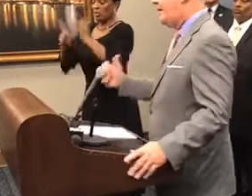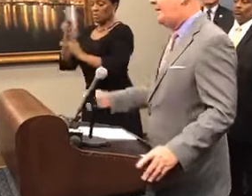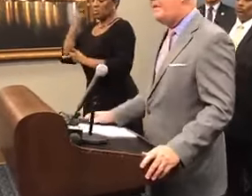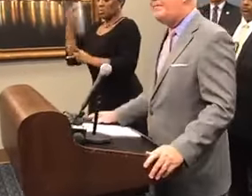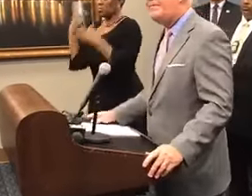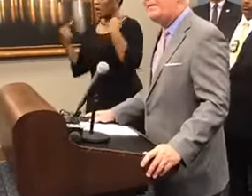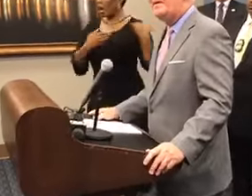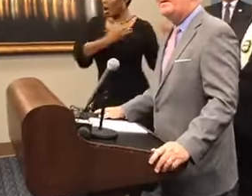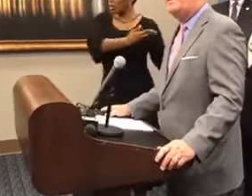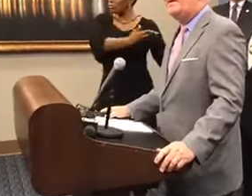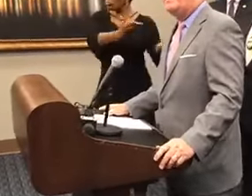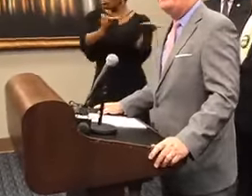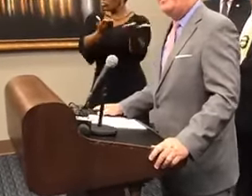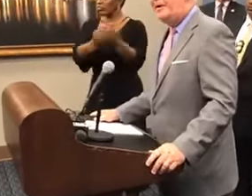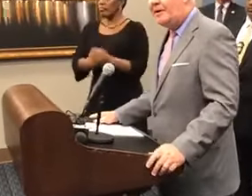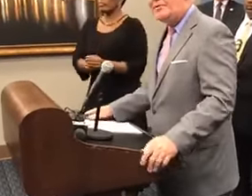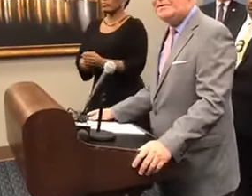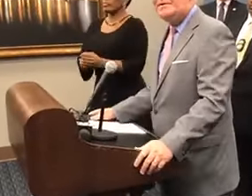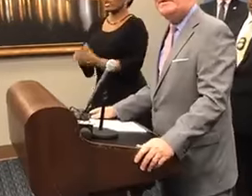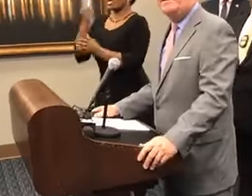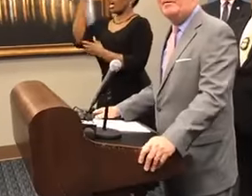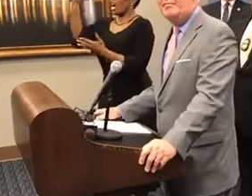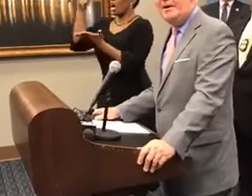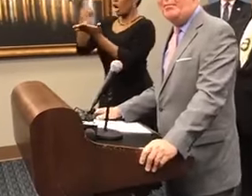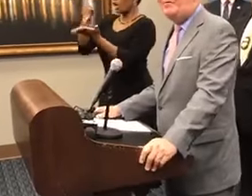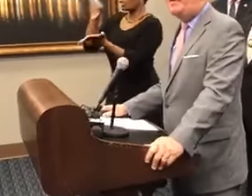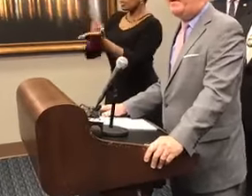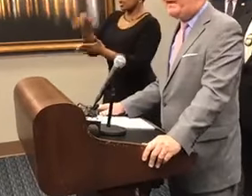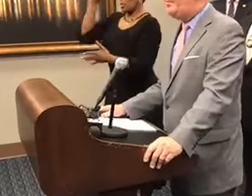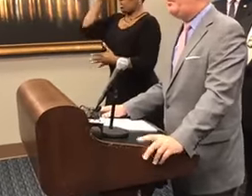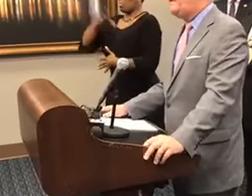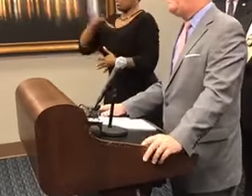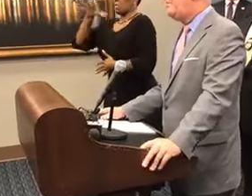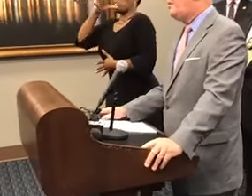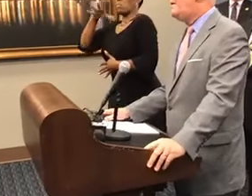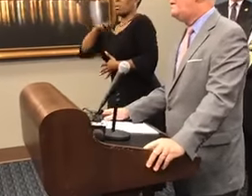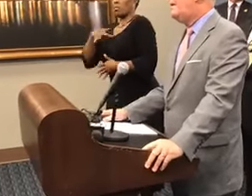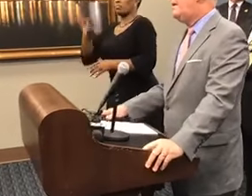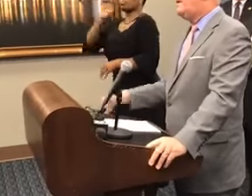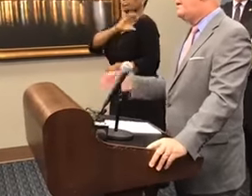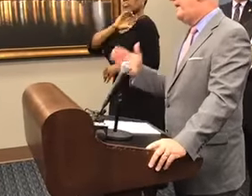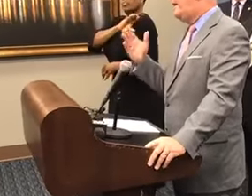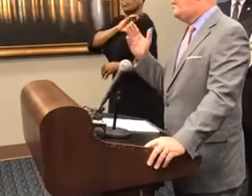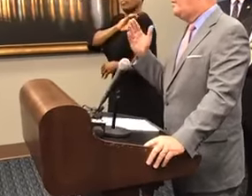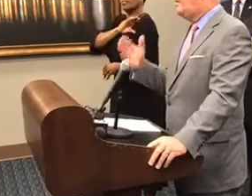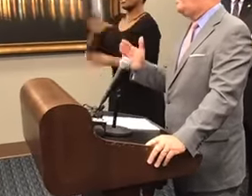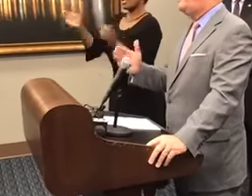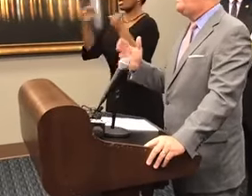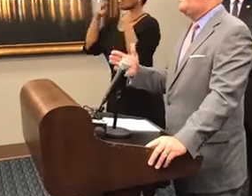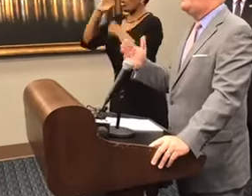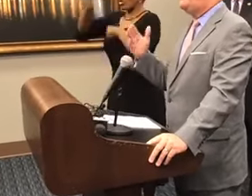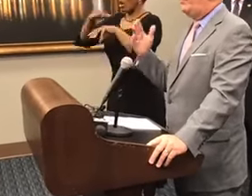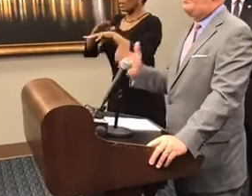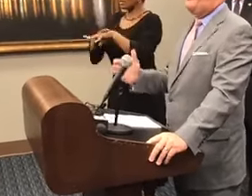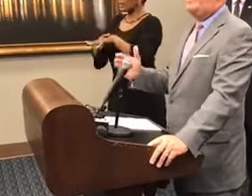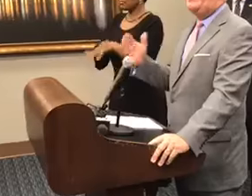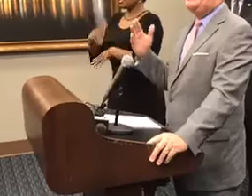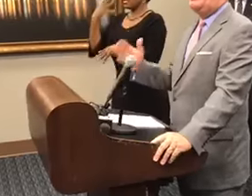see behind me, of the hundreds of men and women of the Tampa Police Department that have been on this case